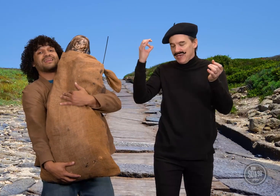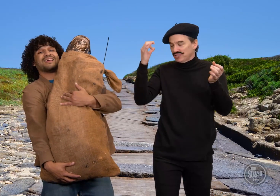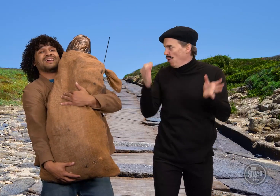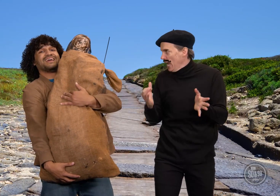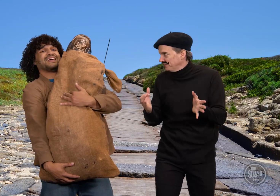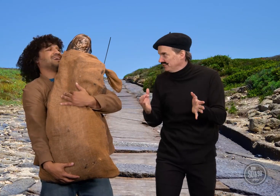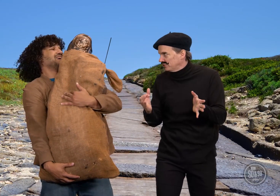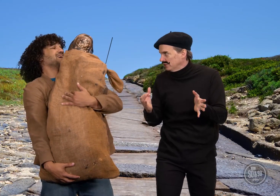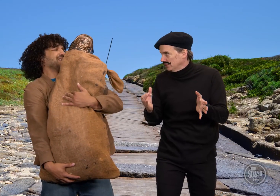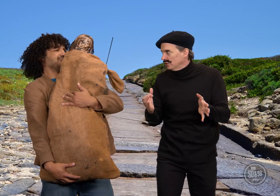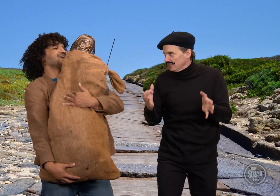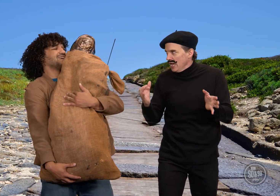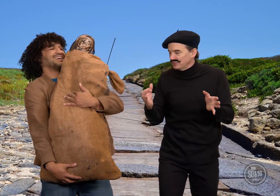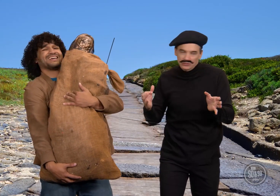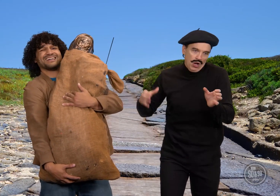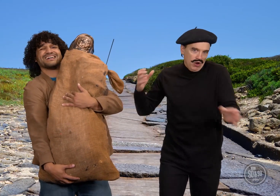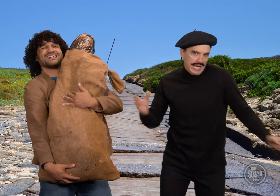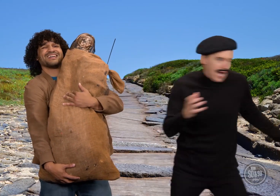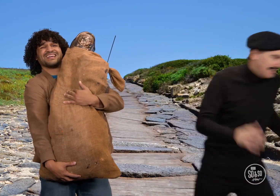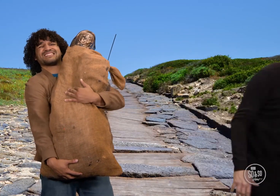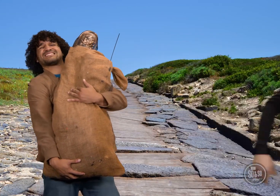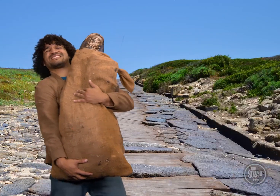pitch molasses yes okay